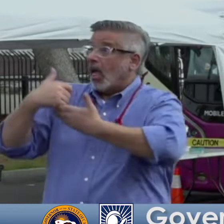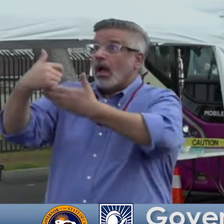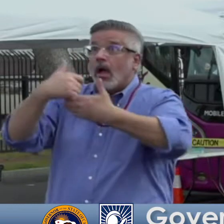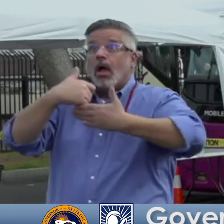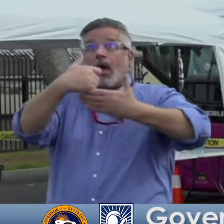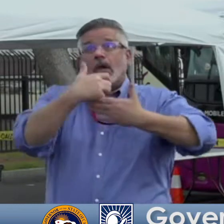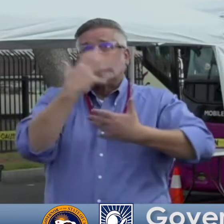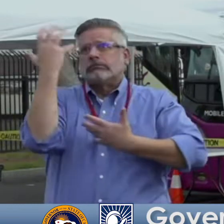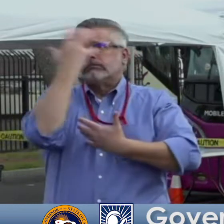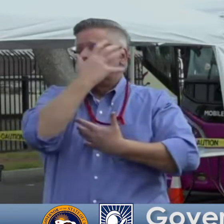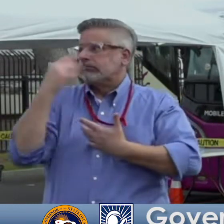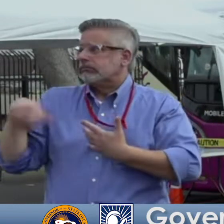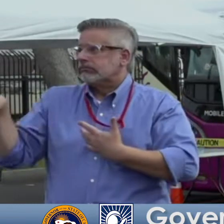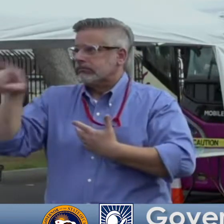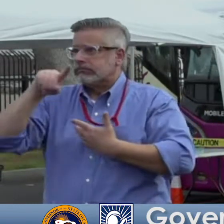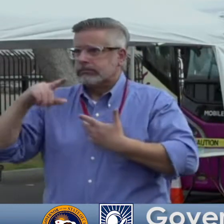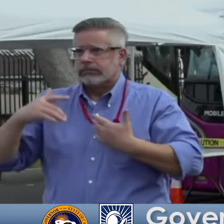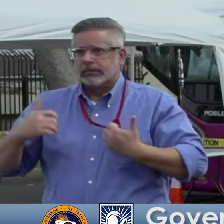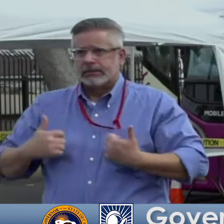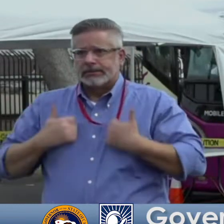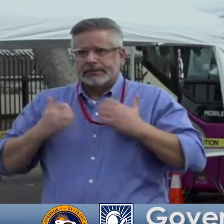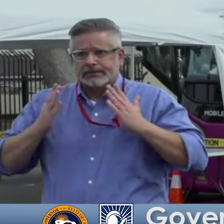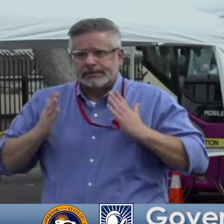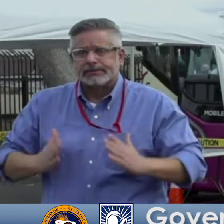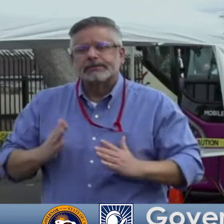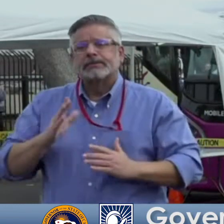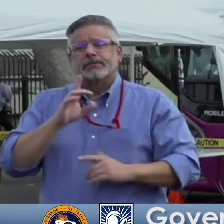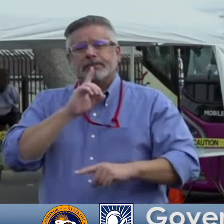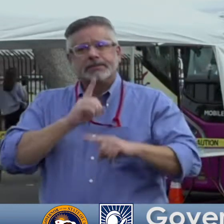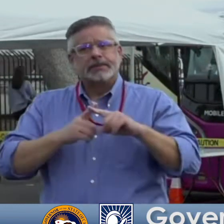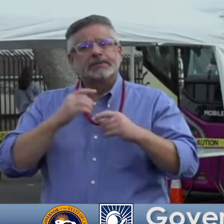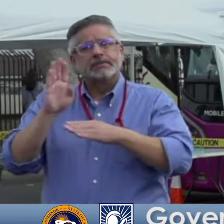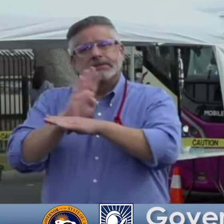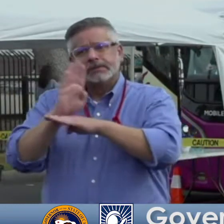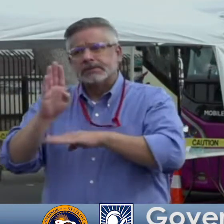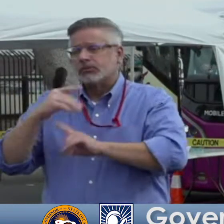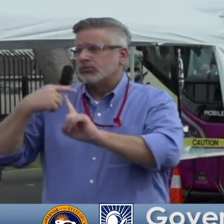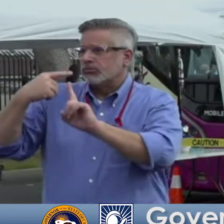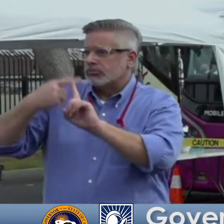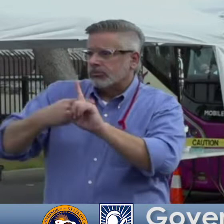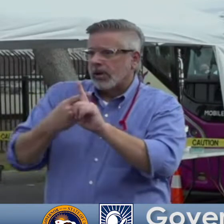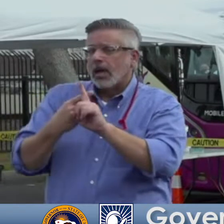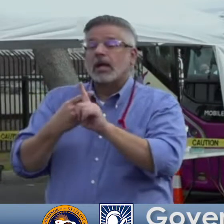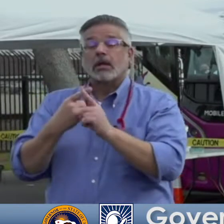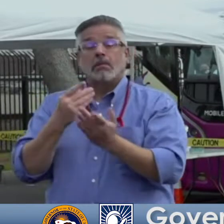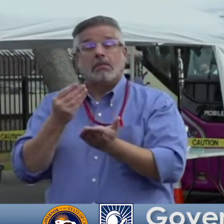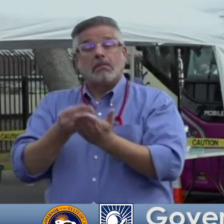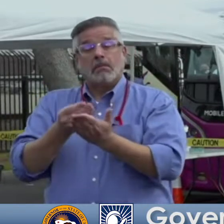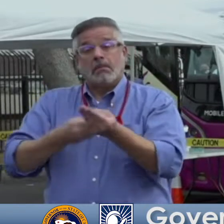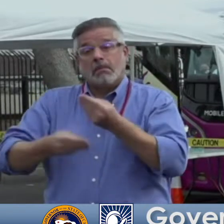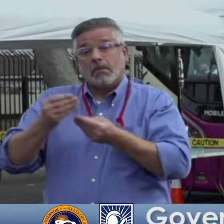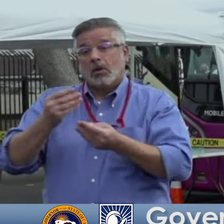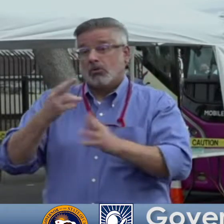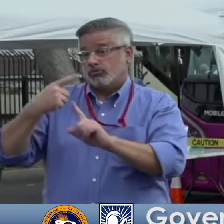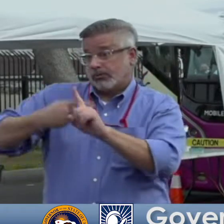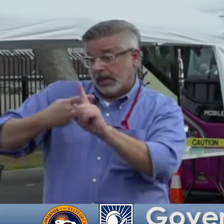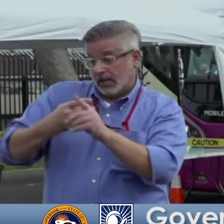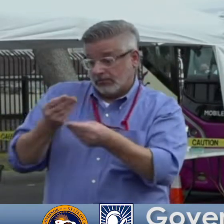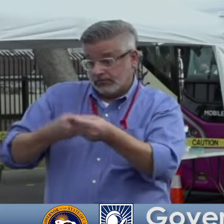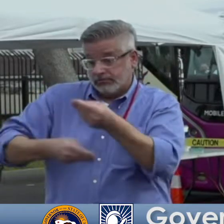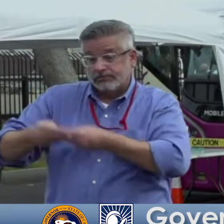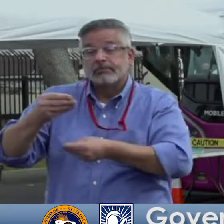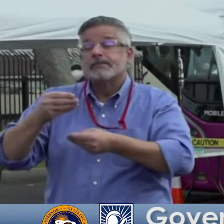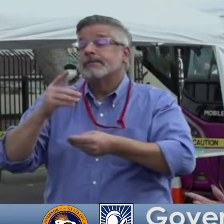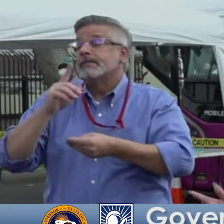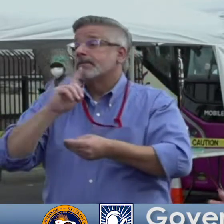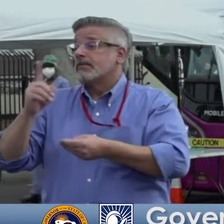provided our residents and businesses. This has included rent and mortgage relief, eviction protections,